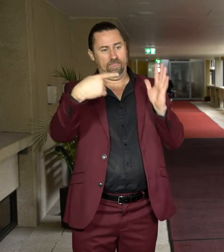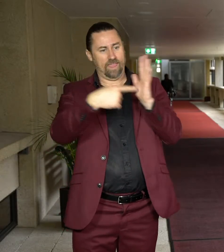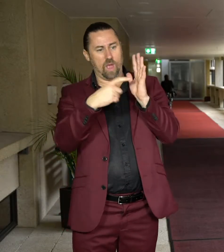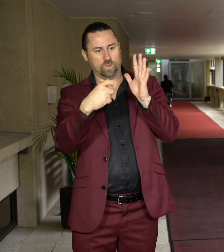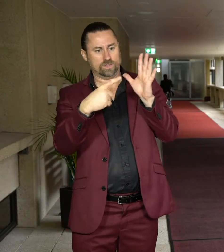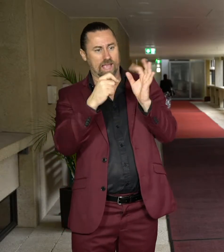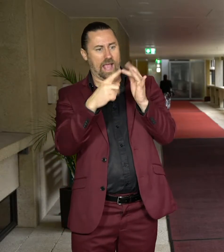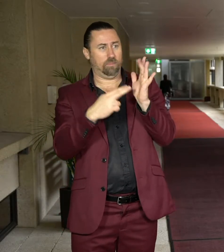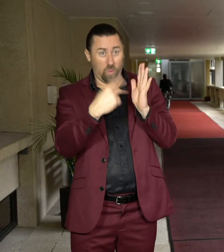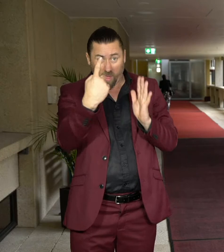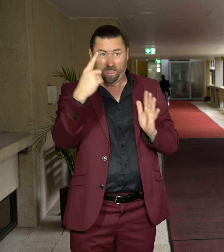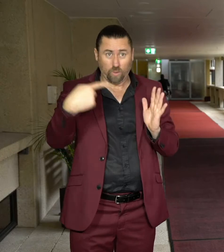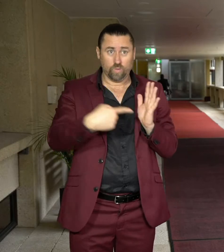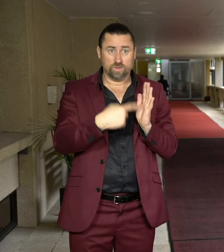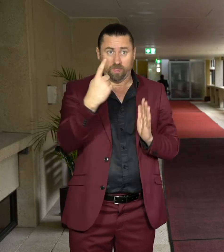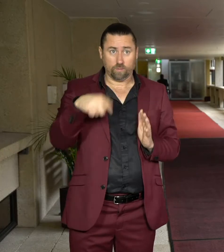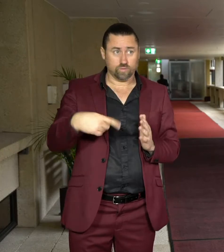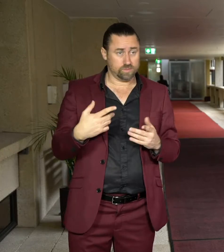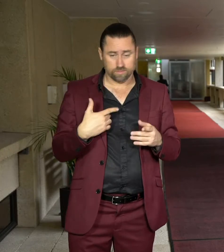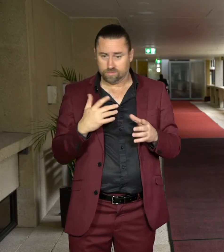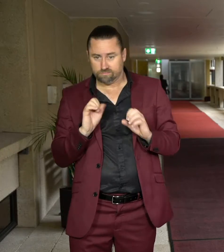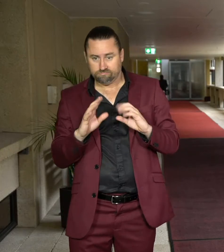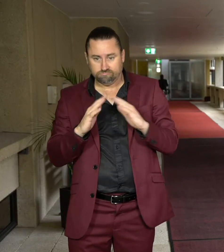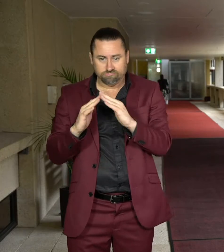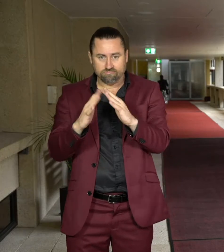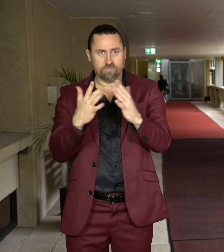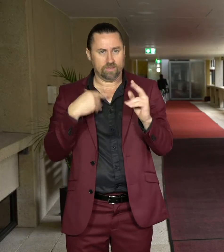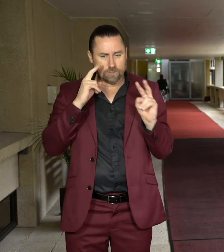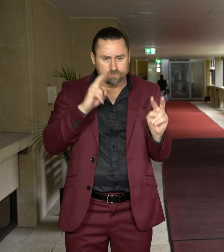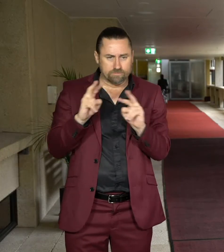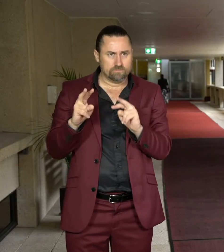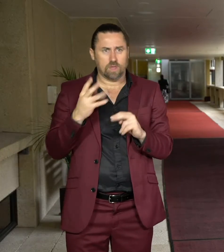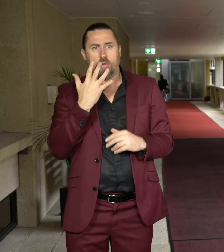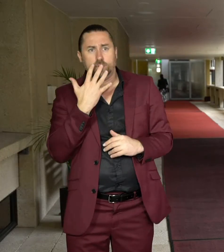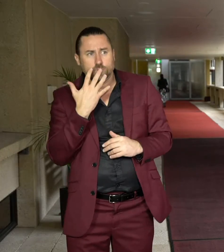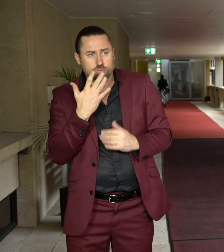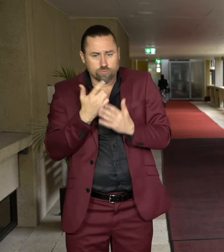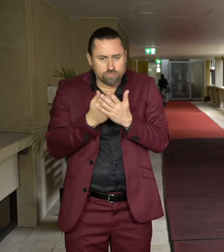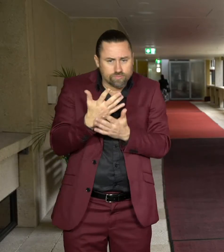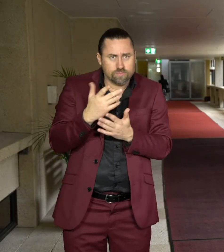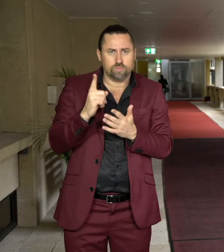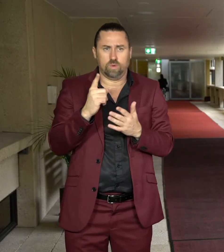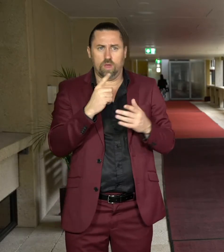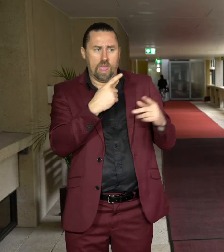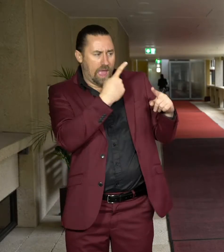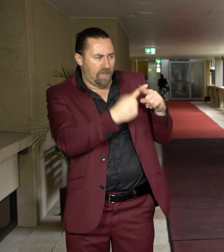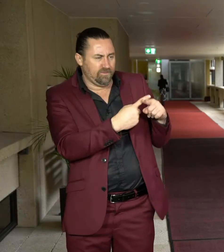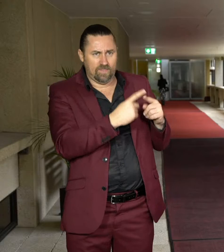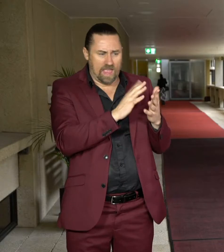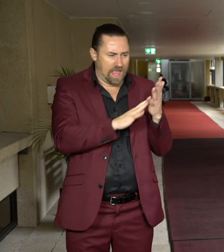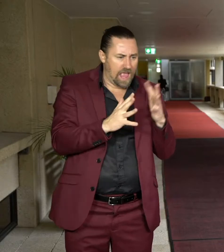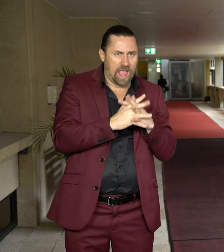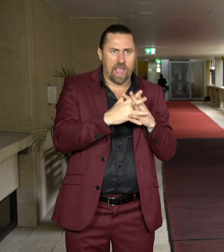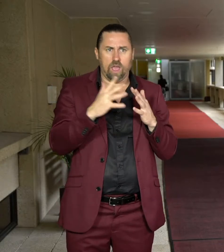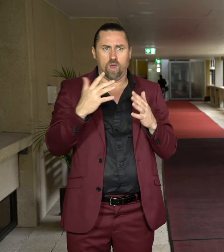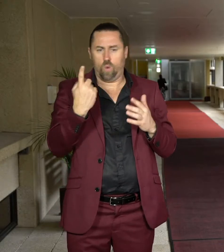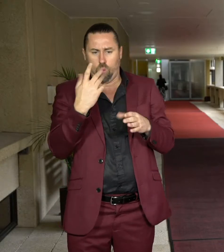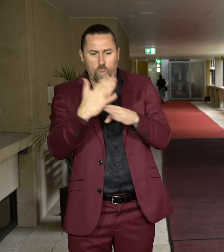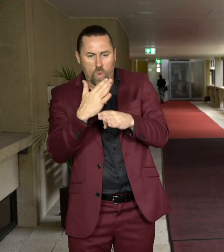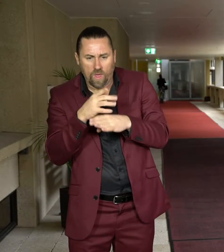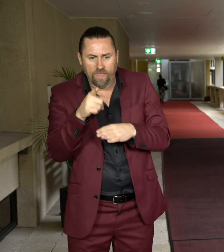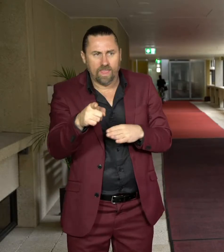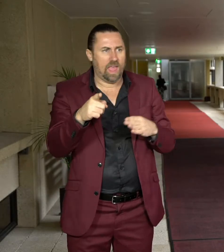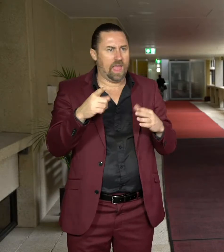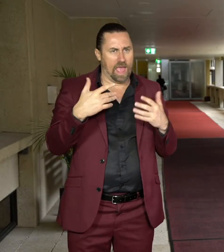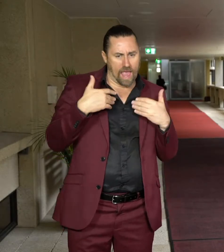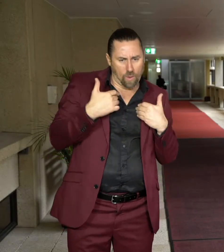the proposal. So we'll need to work through that. We'll need to look at costings. We'll need to look at cost sharing. We'll need to look at staffing arrangements, health arrangements.